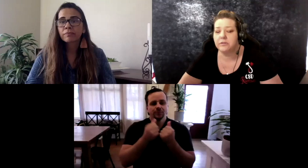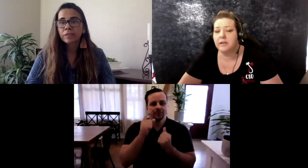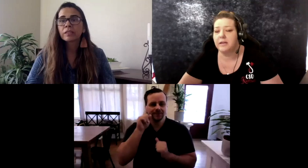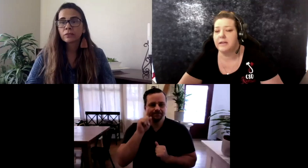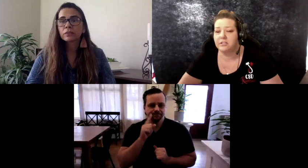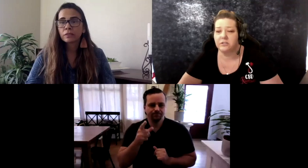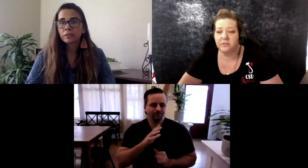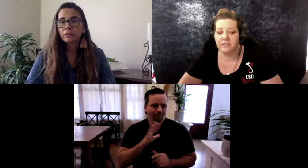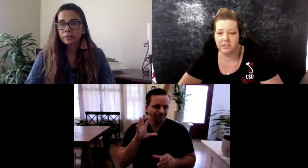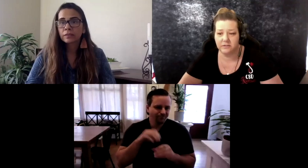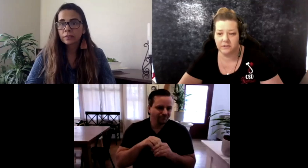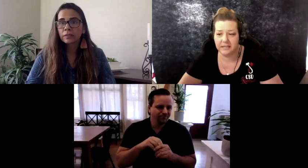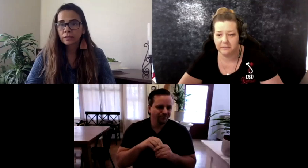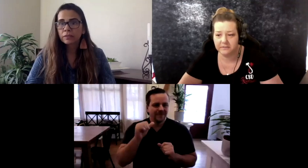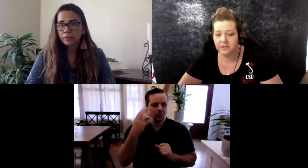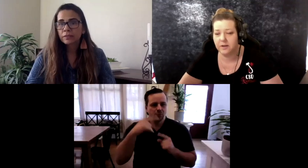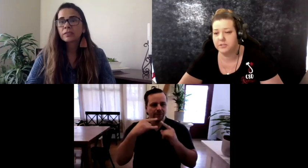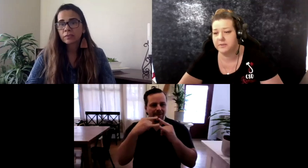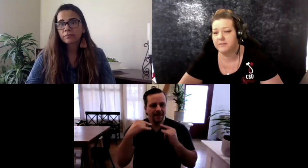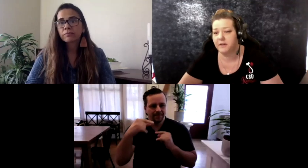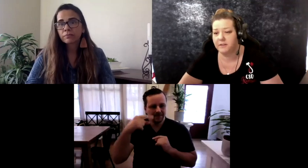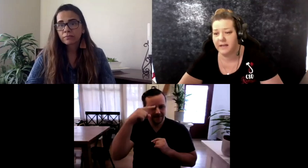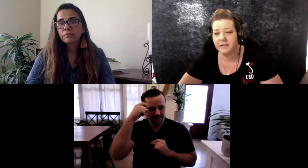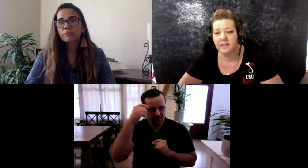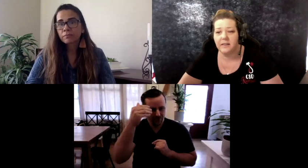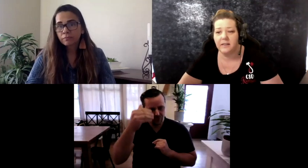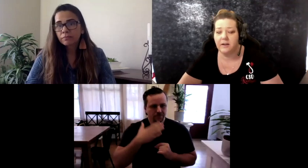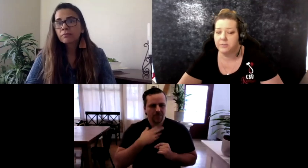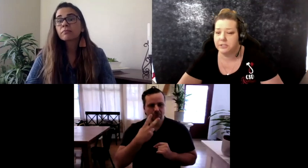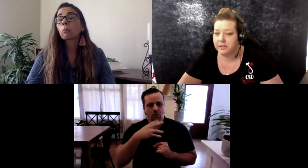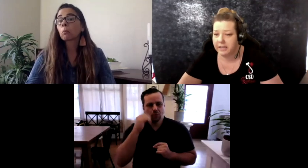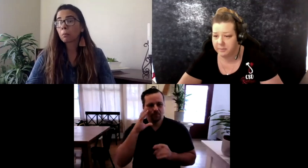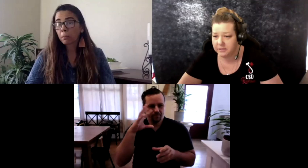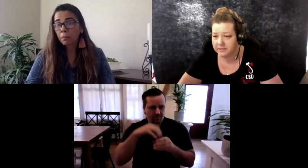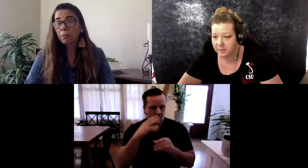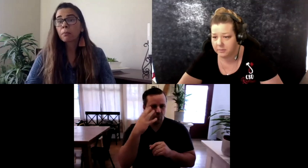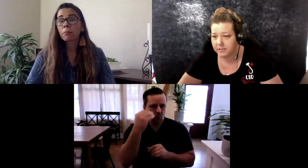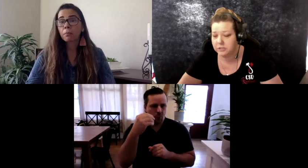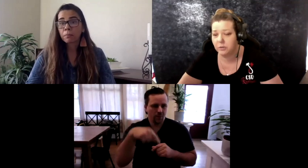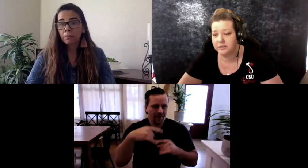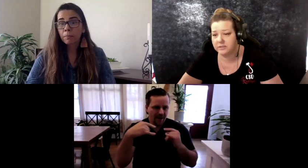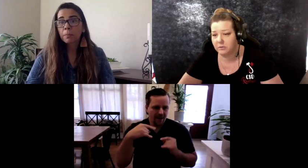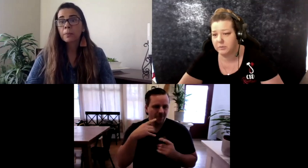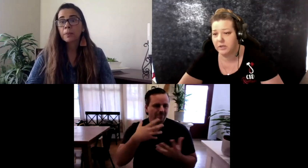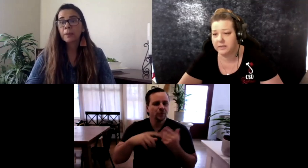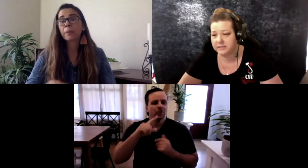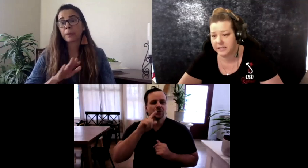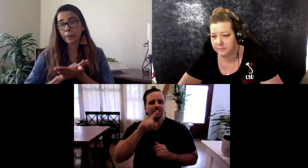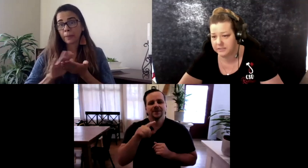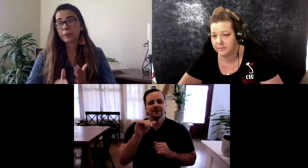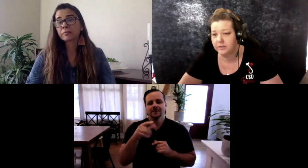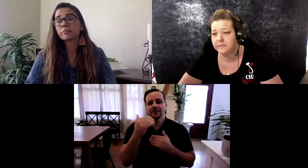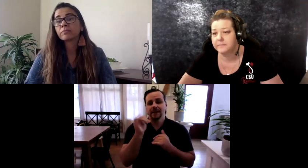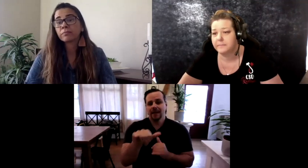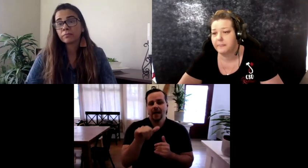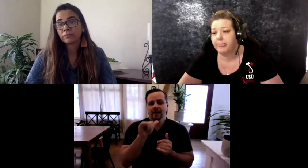youth national association for the deaf. So they're able to be involved in that. They're able to go to camp in the summer. My two oldest will be going to camp this